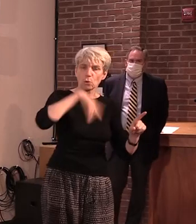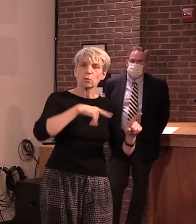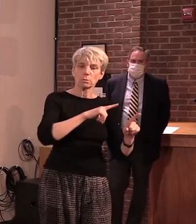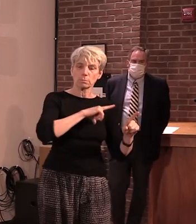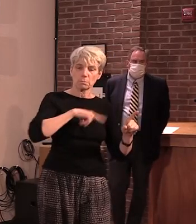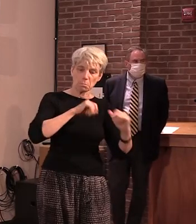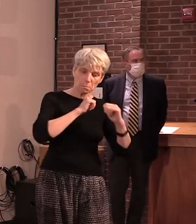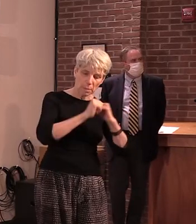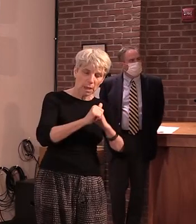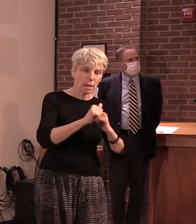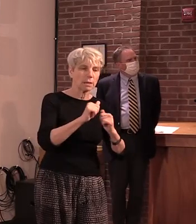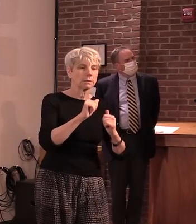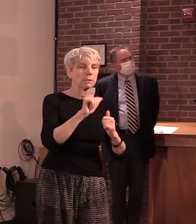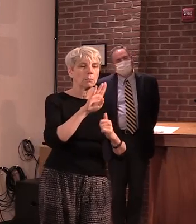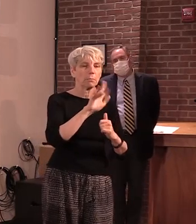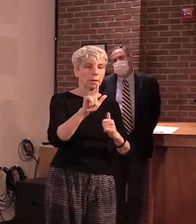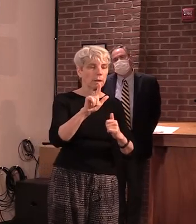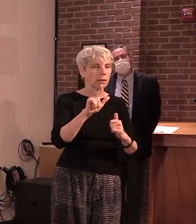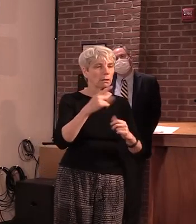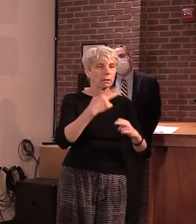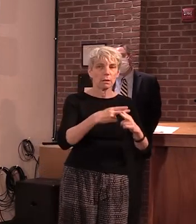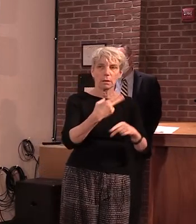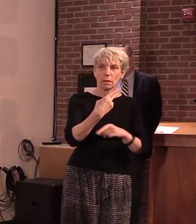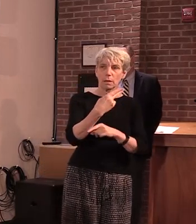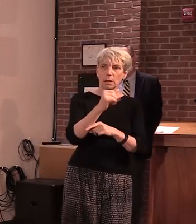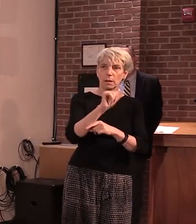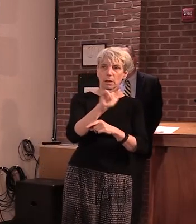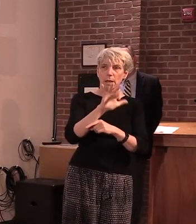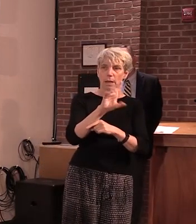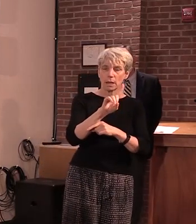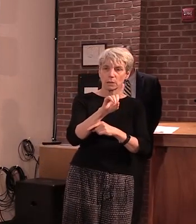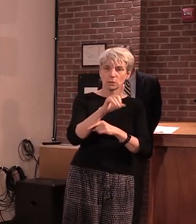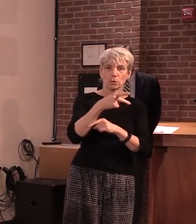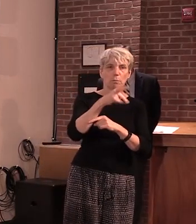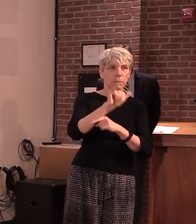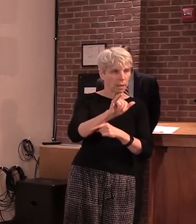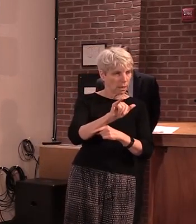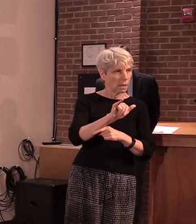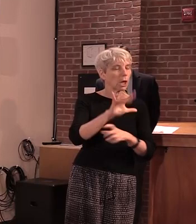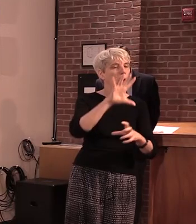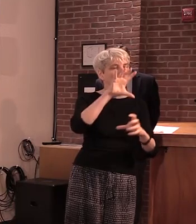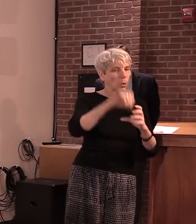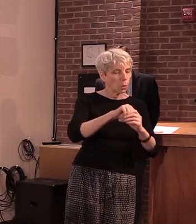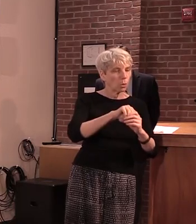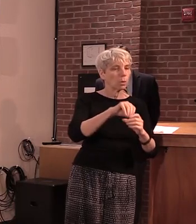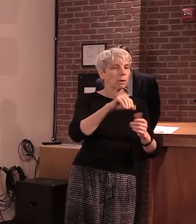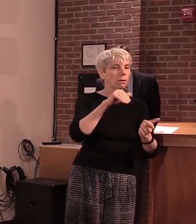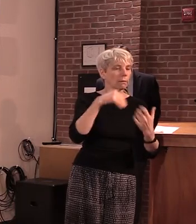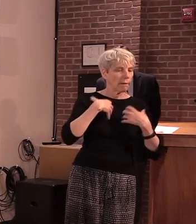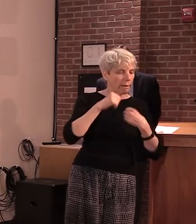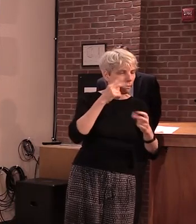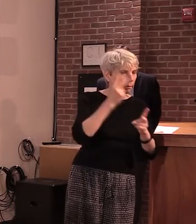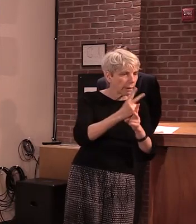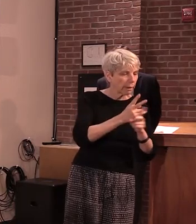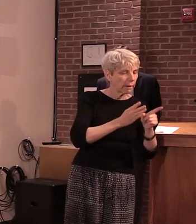was encompassed a number more people and entities in the